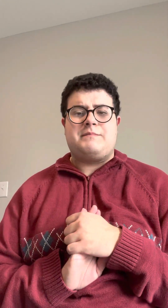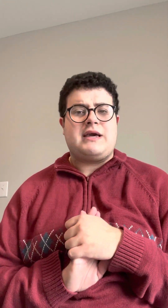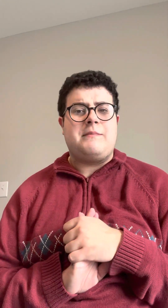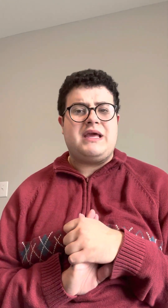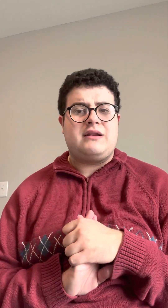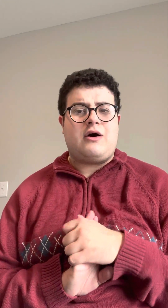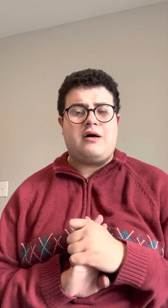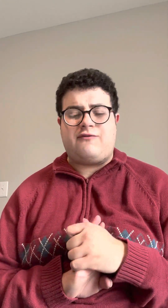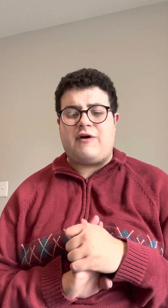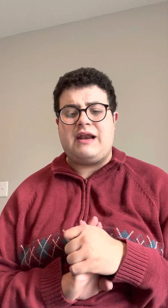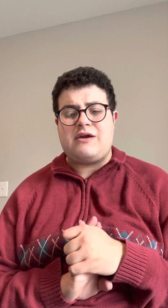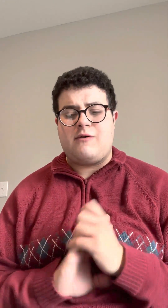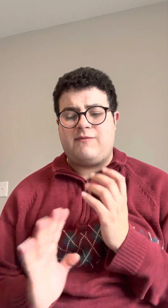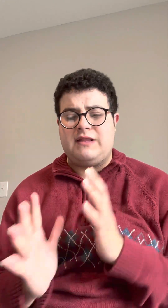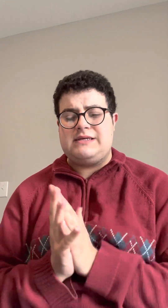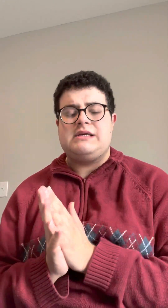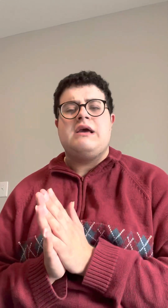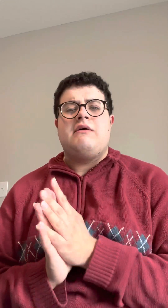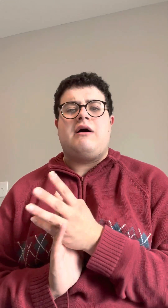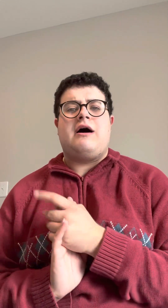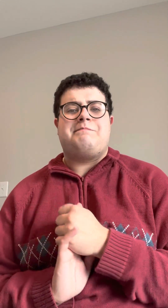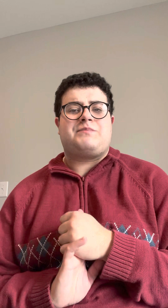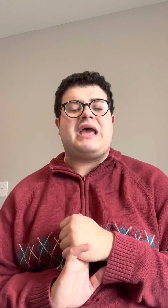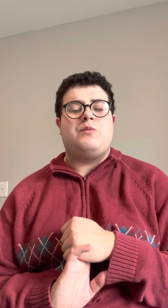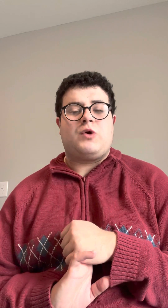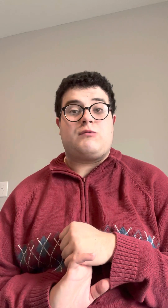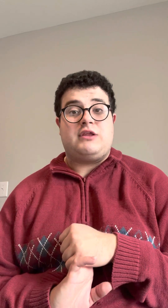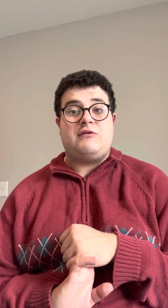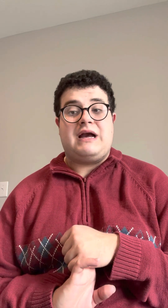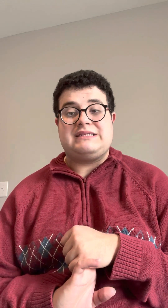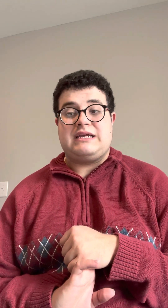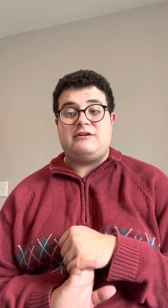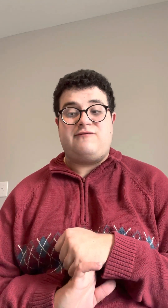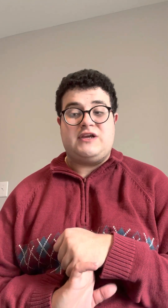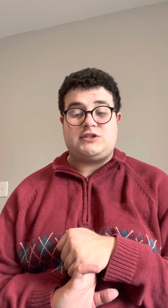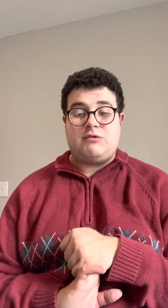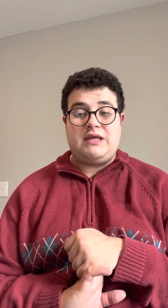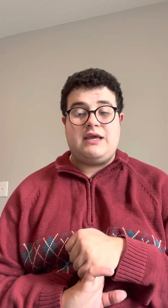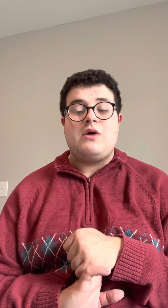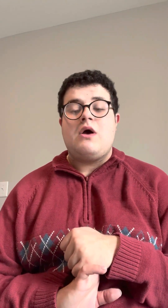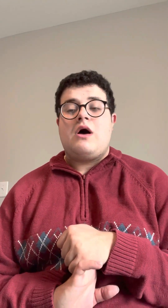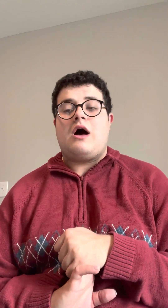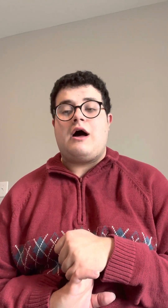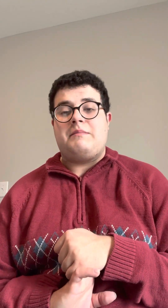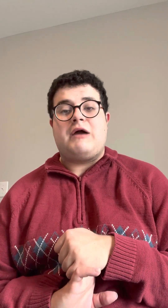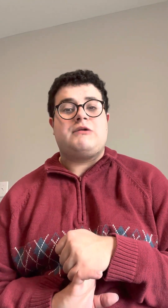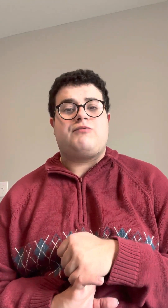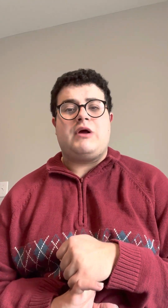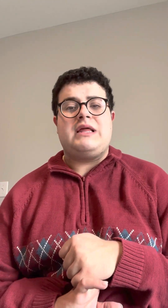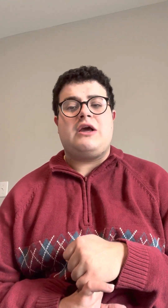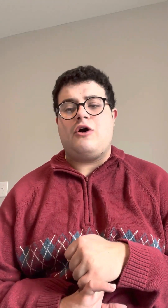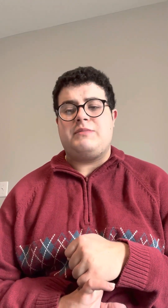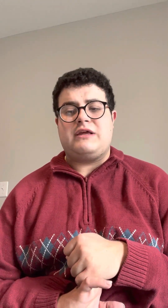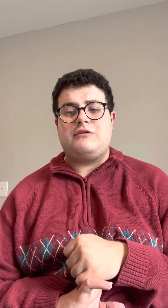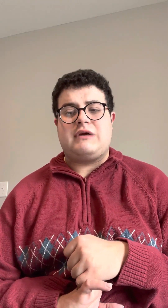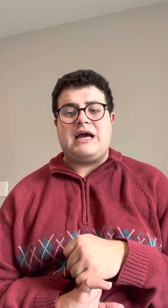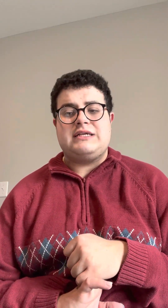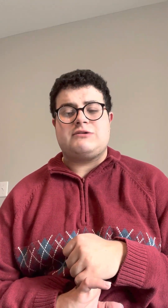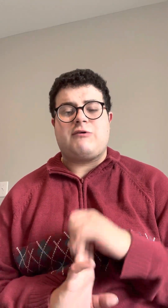come in on Friday, hopefully, and work with you guys individually. I would really hope that you guys refer